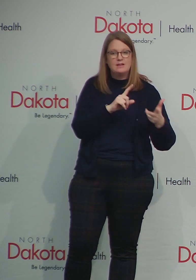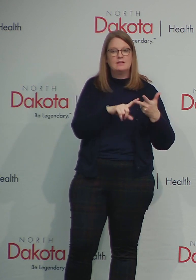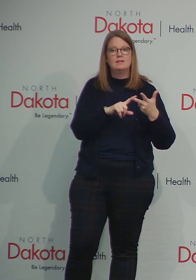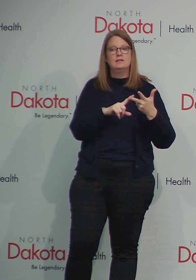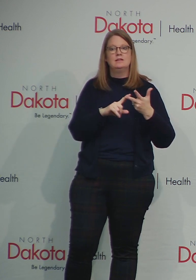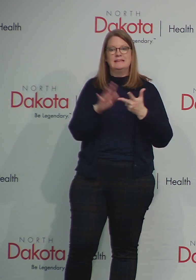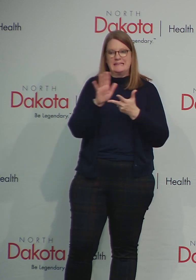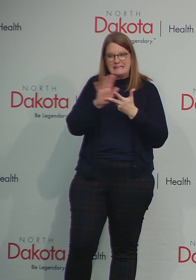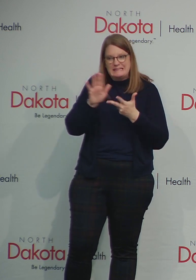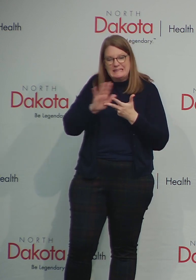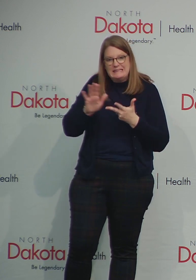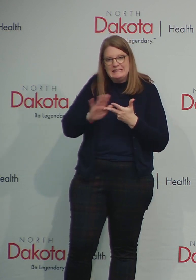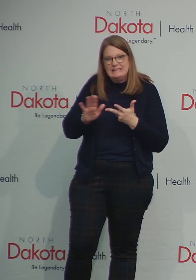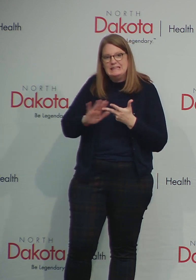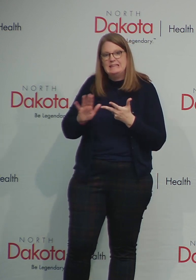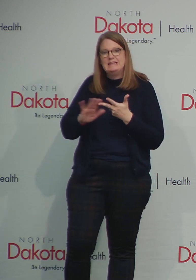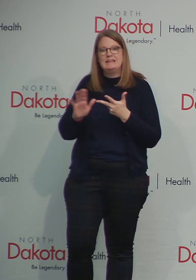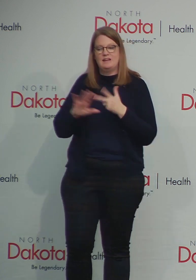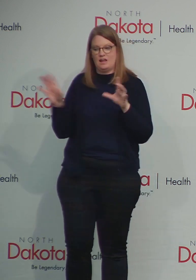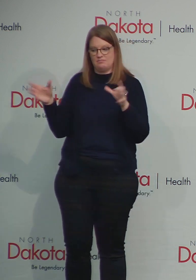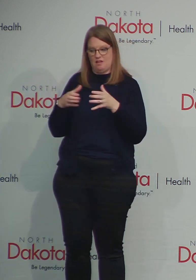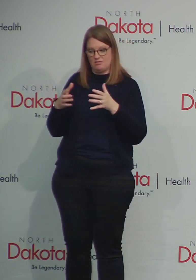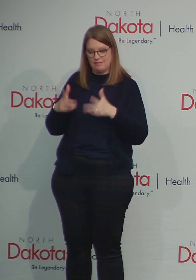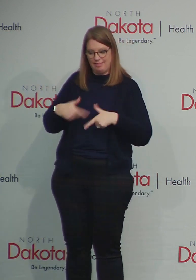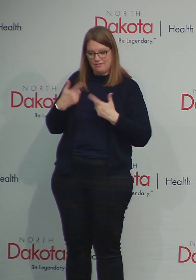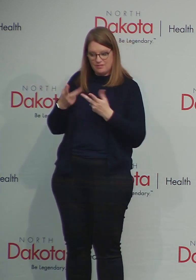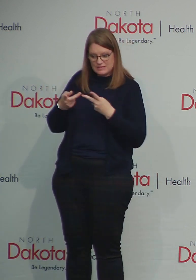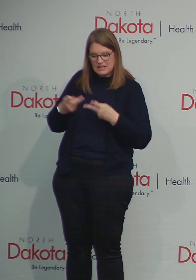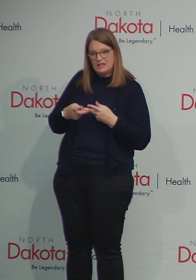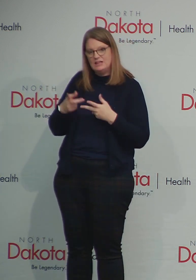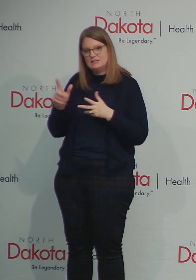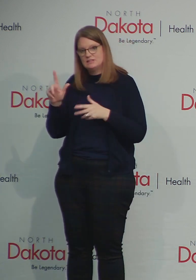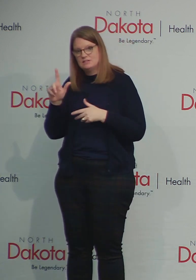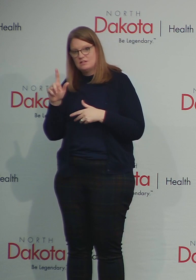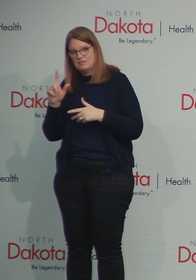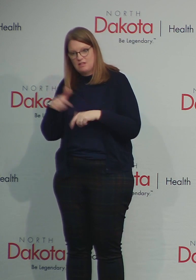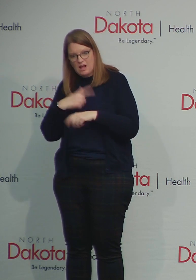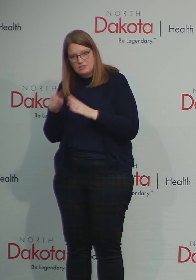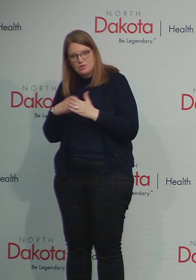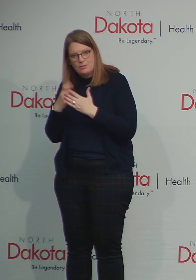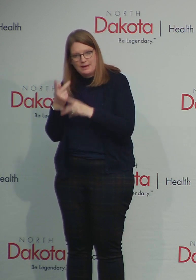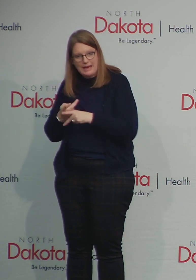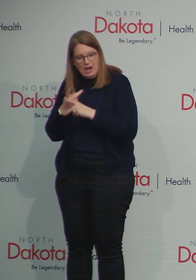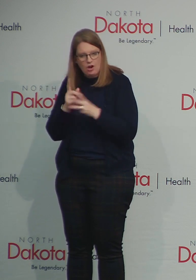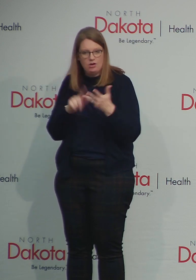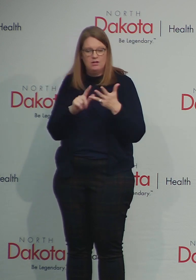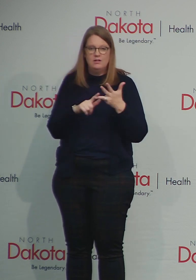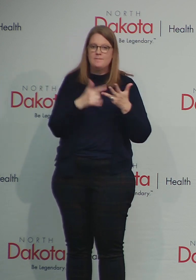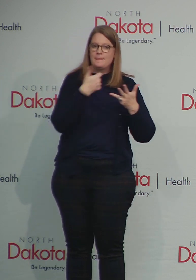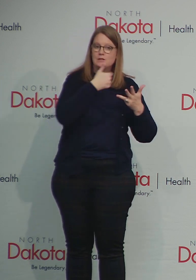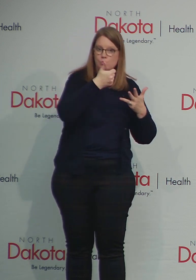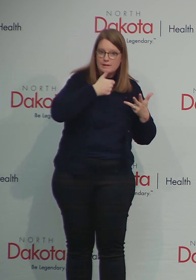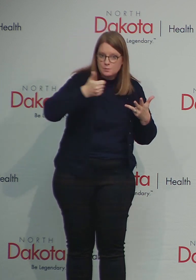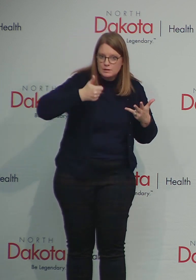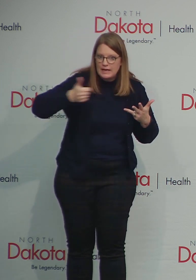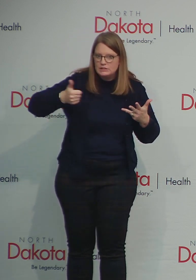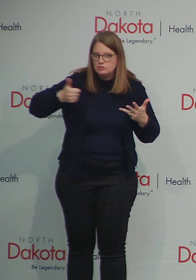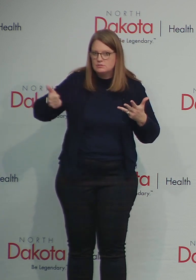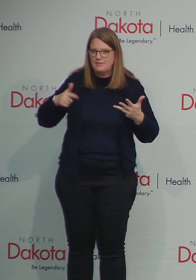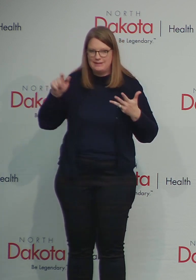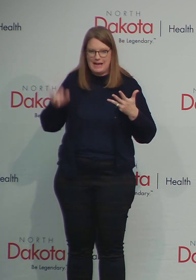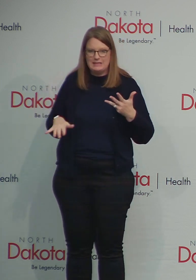done deep cleaning at long-term and congregate living facilities. They've aided in transportation of test